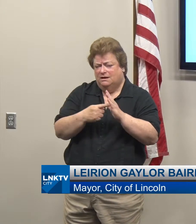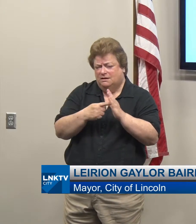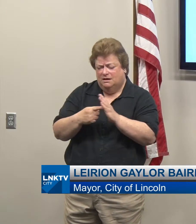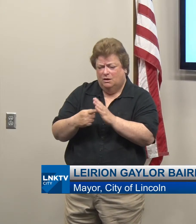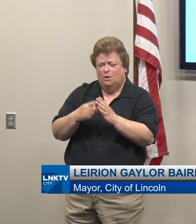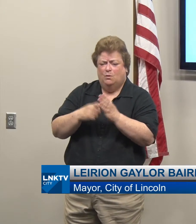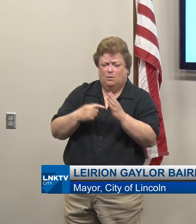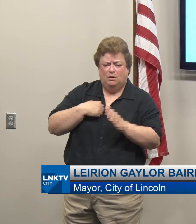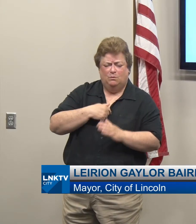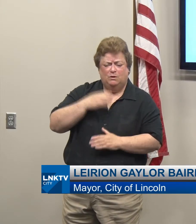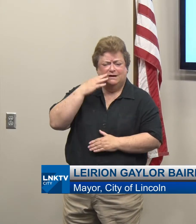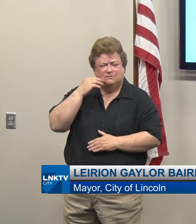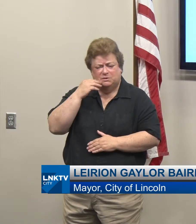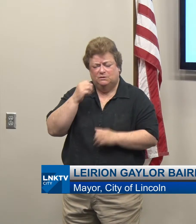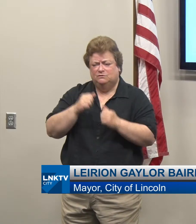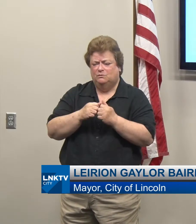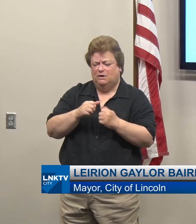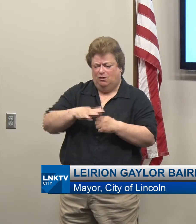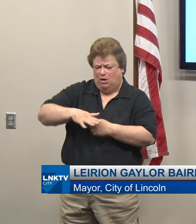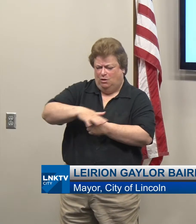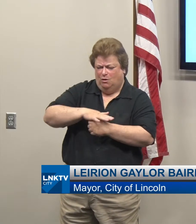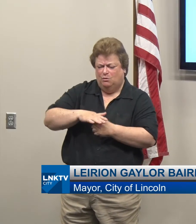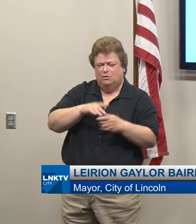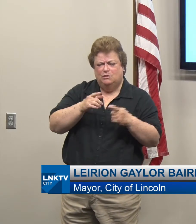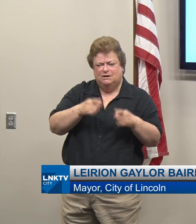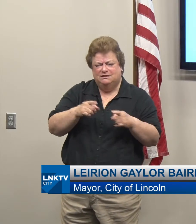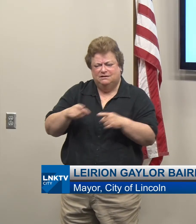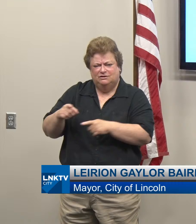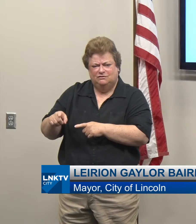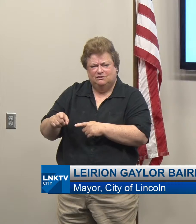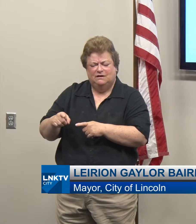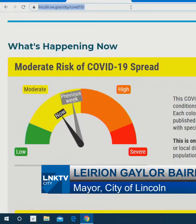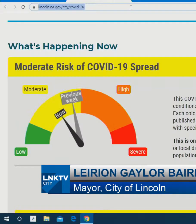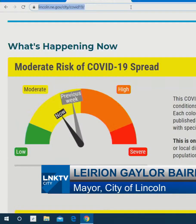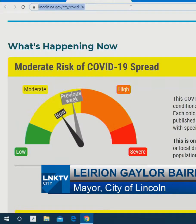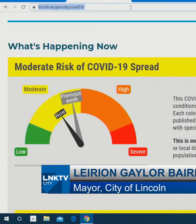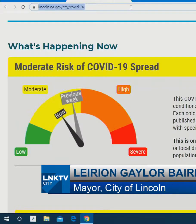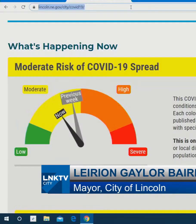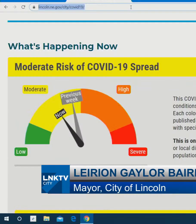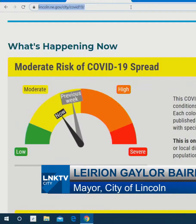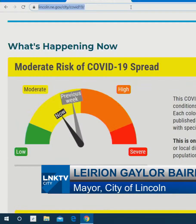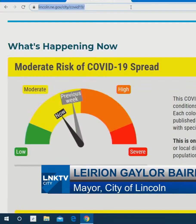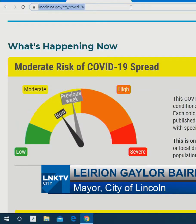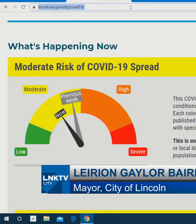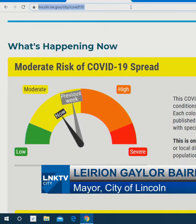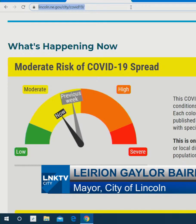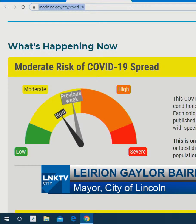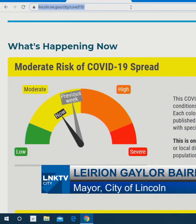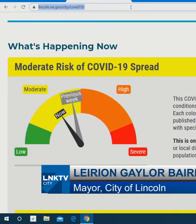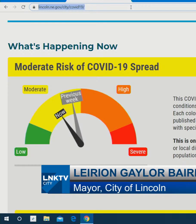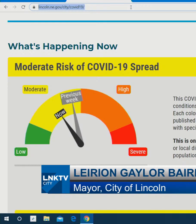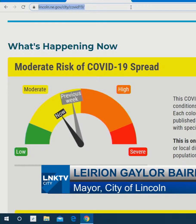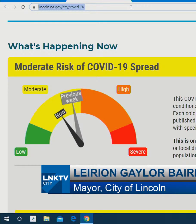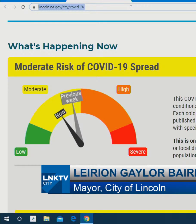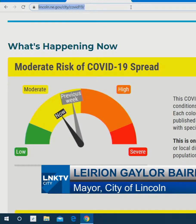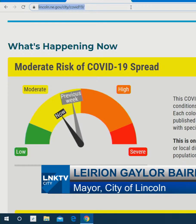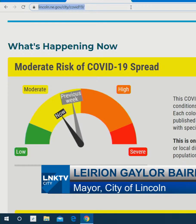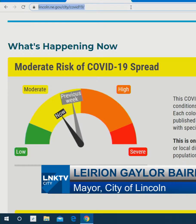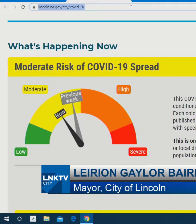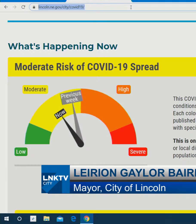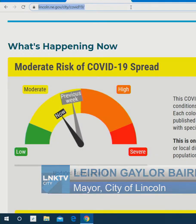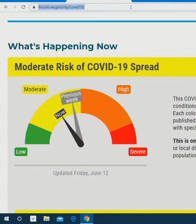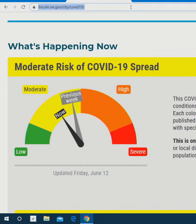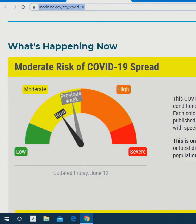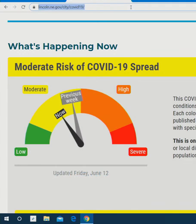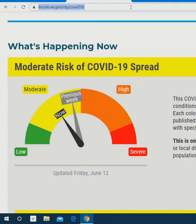we are experiencing in terms of local conditions and the risk of the spread of COVID-19. Red represents the highest risk